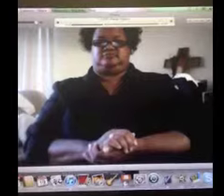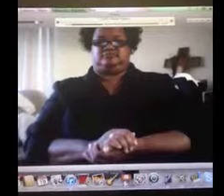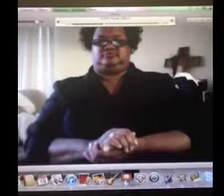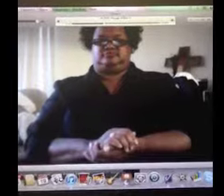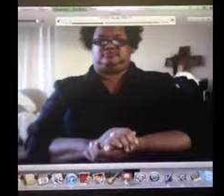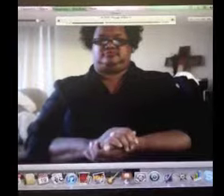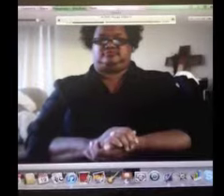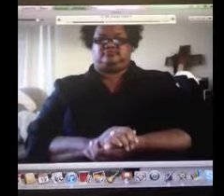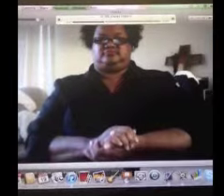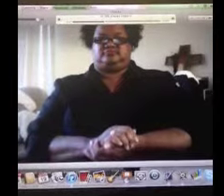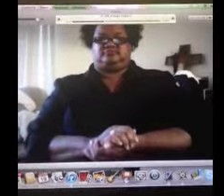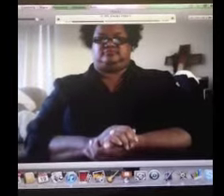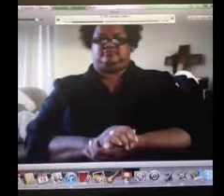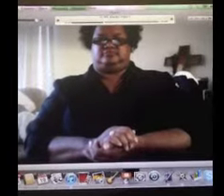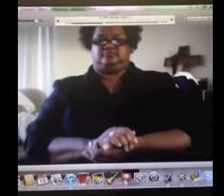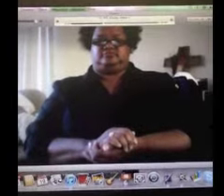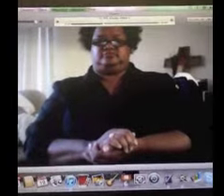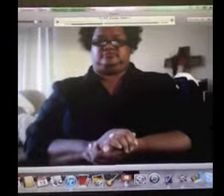passer-outers or kids who are readers.